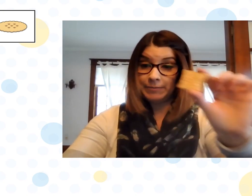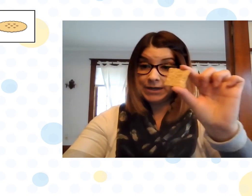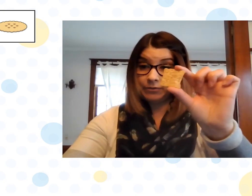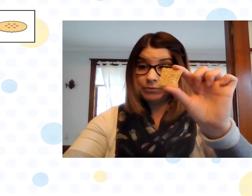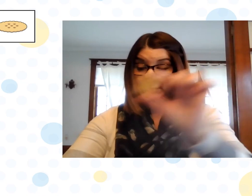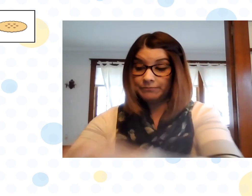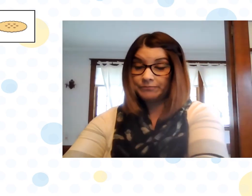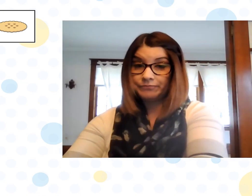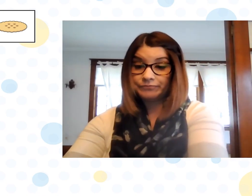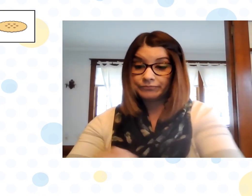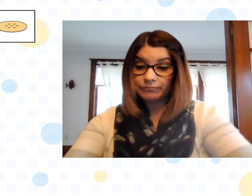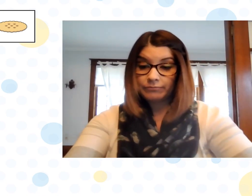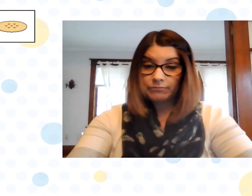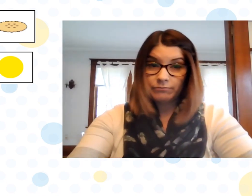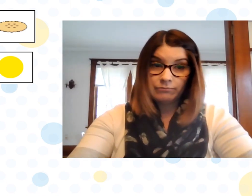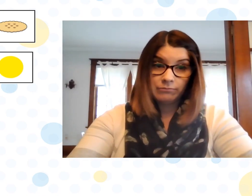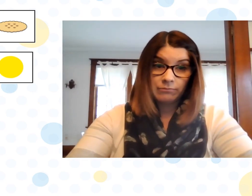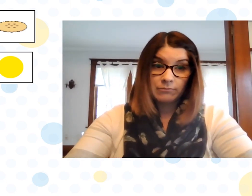them another one.